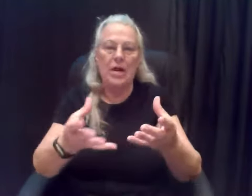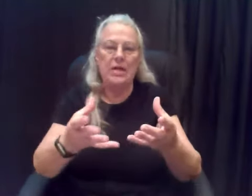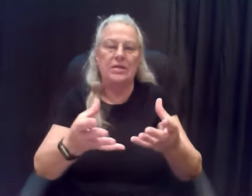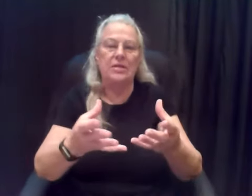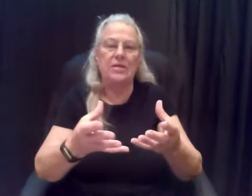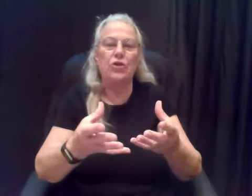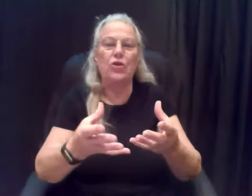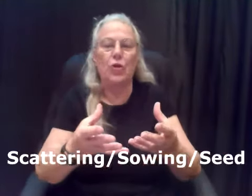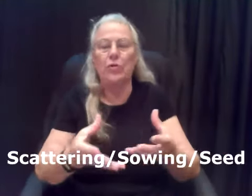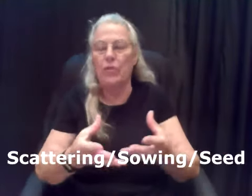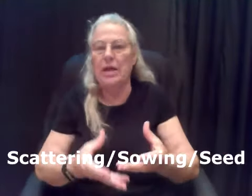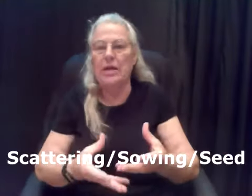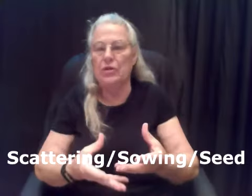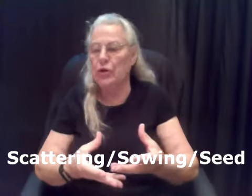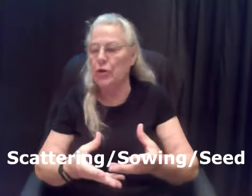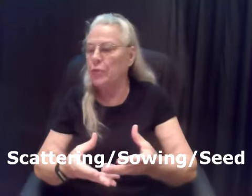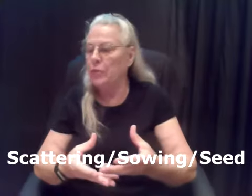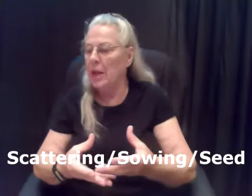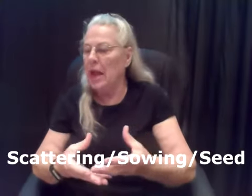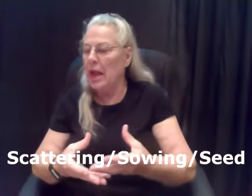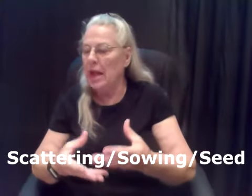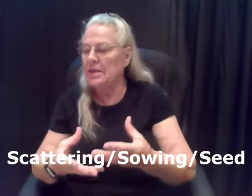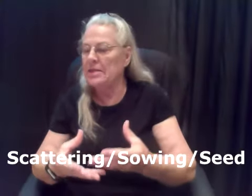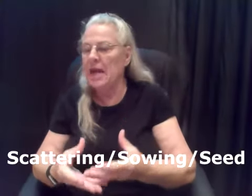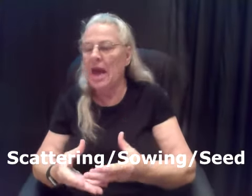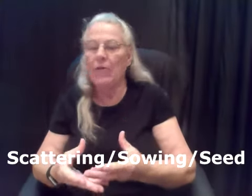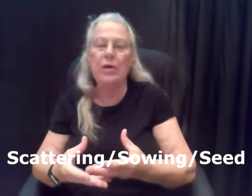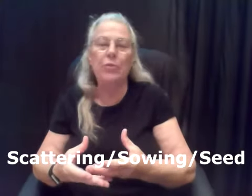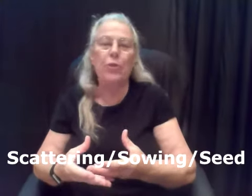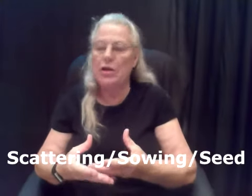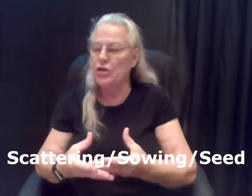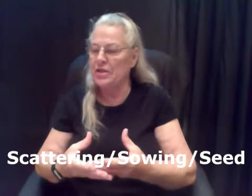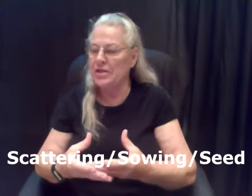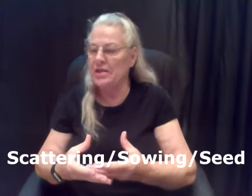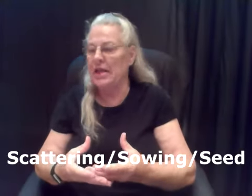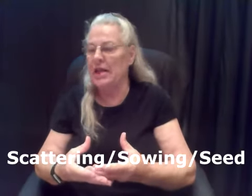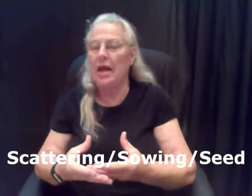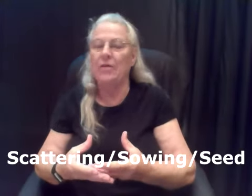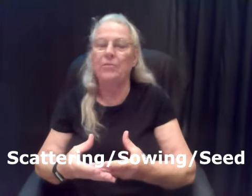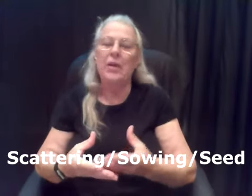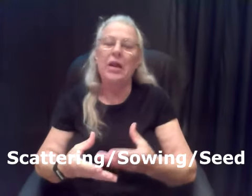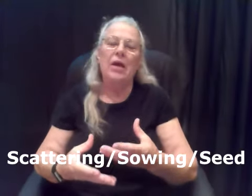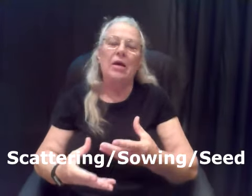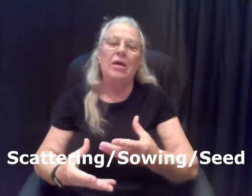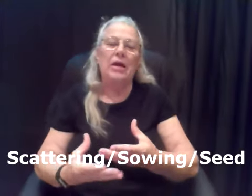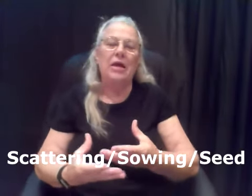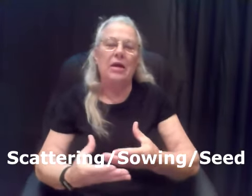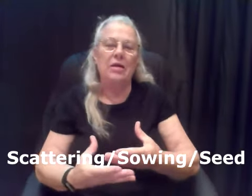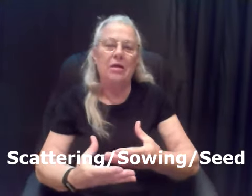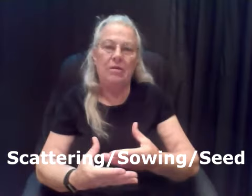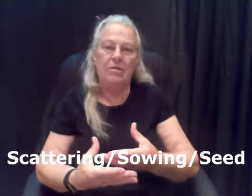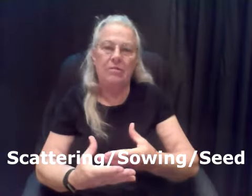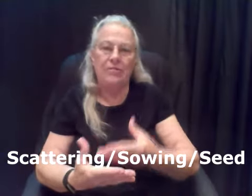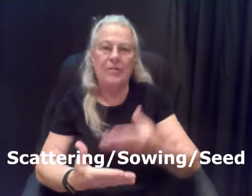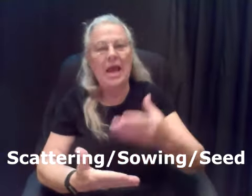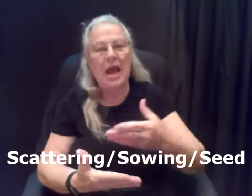phrases that you're going to run into is scattering precious seed. And in the